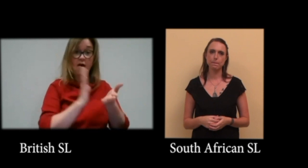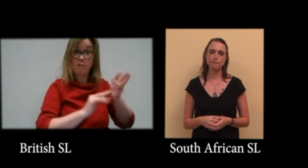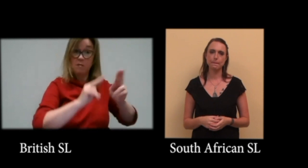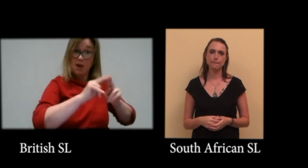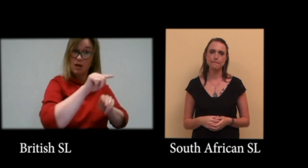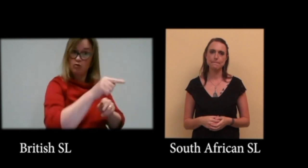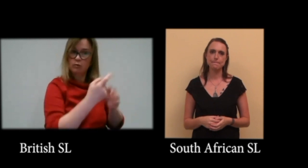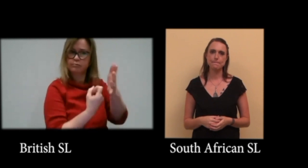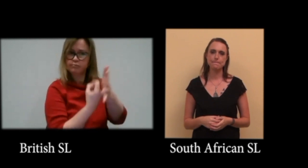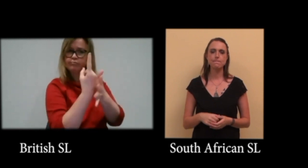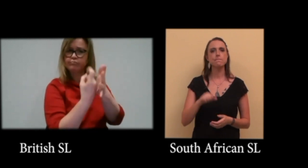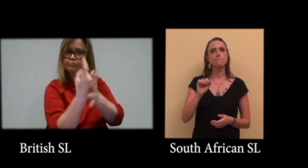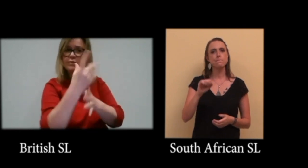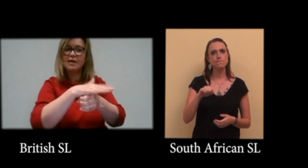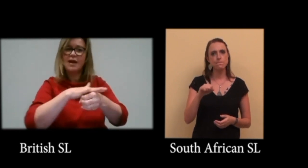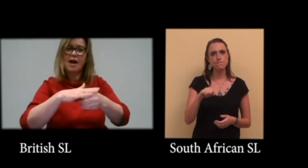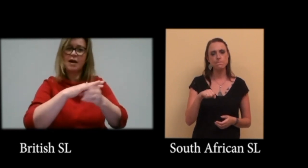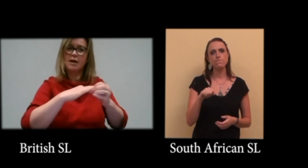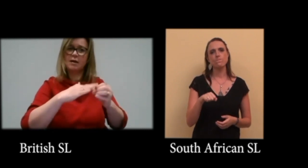them.